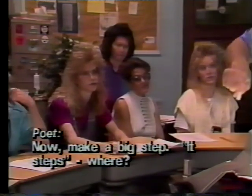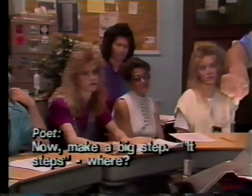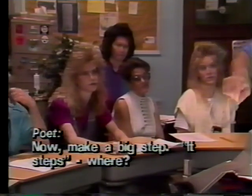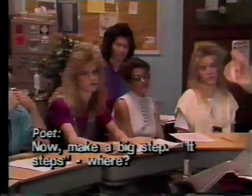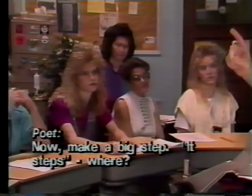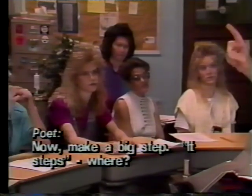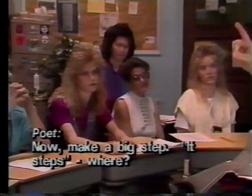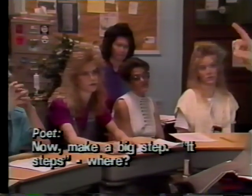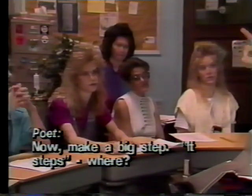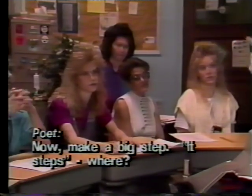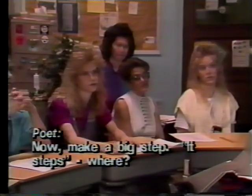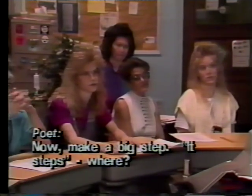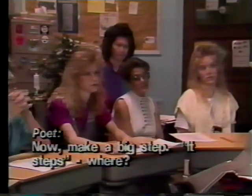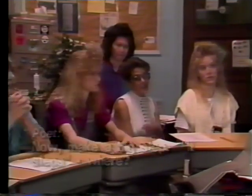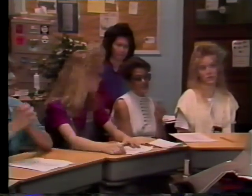Stop. Where?